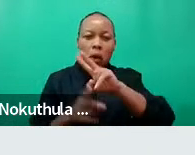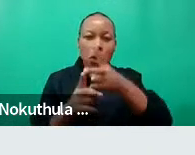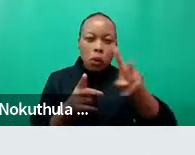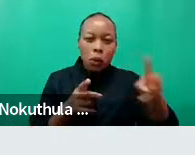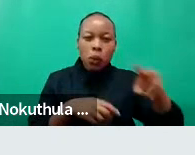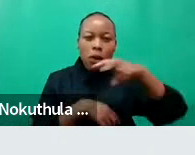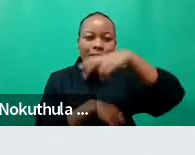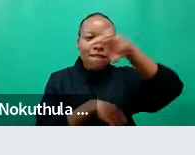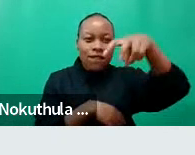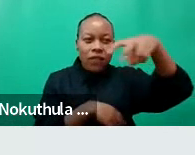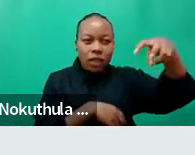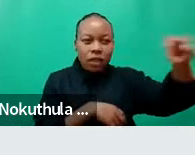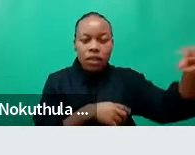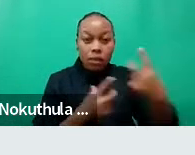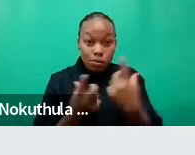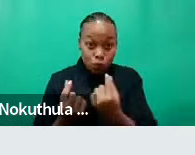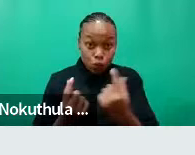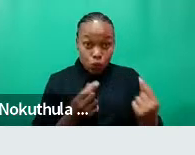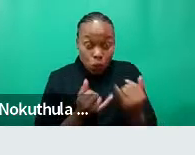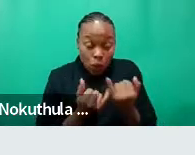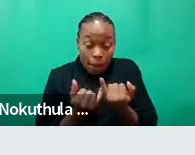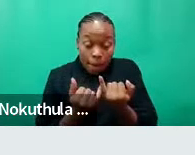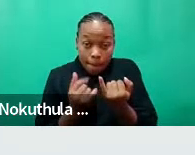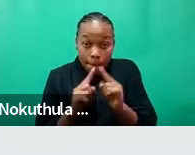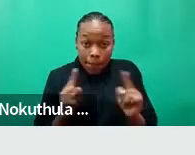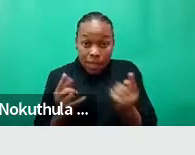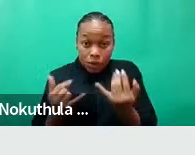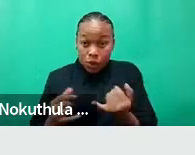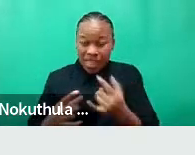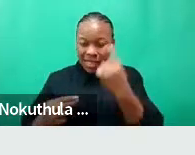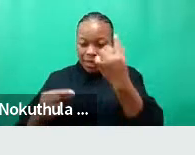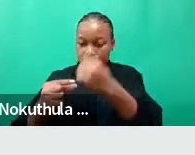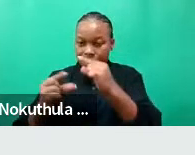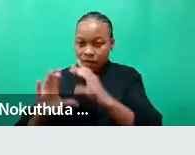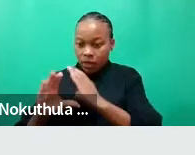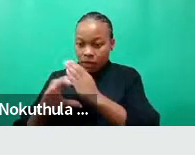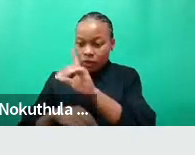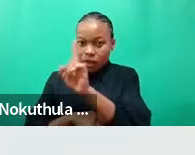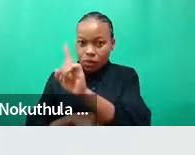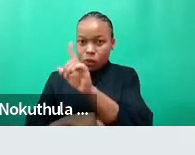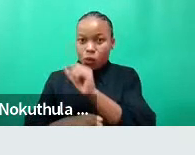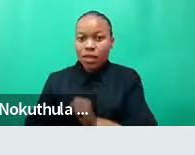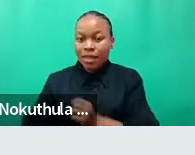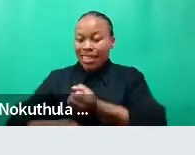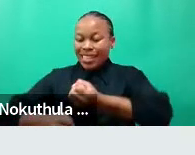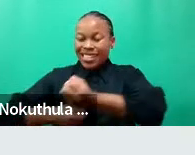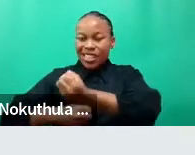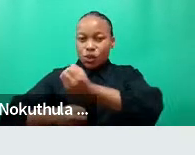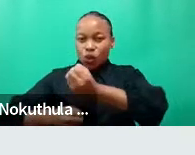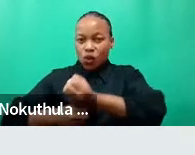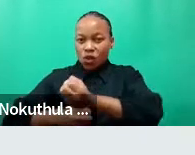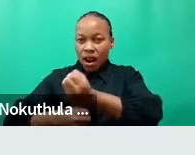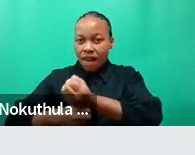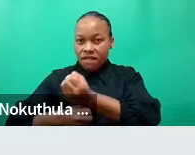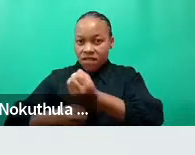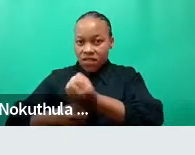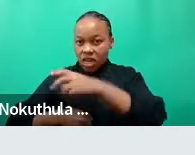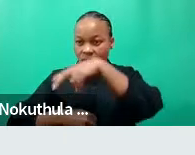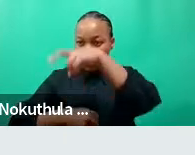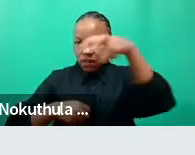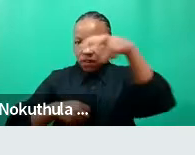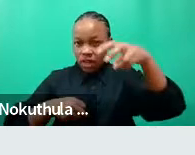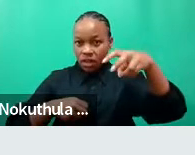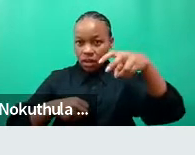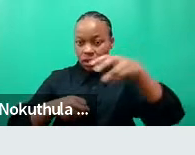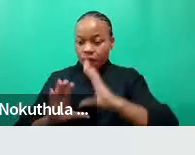speaking specifically here about our geology field trips. So what do these entail? Most of our field trips are hosted outdoors and